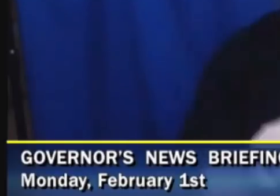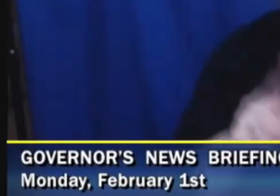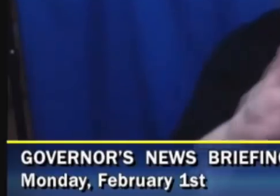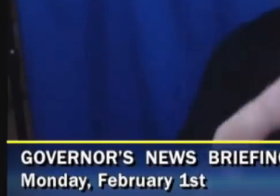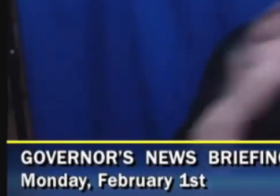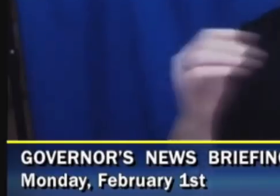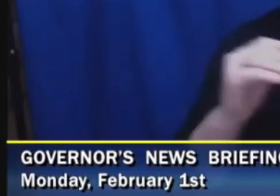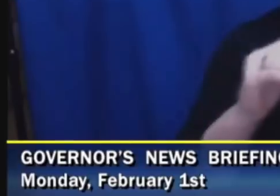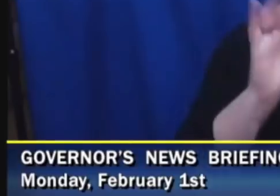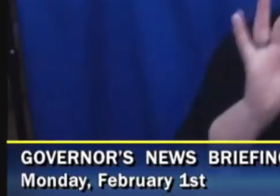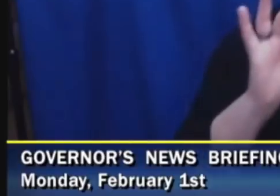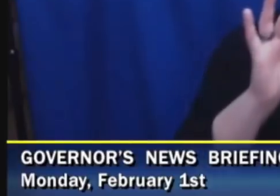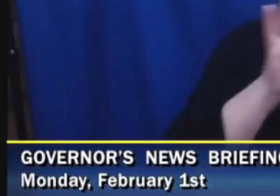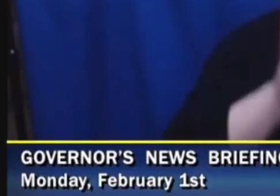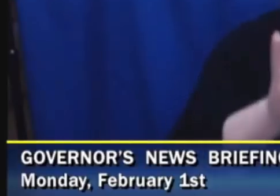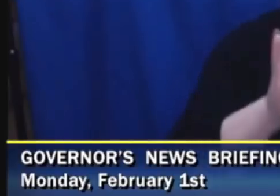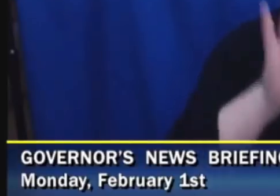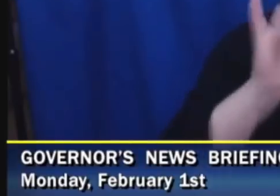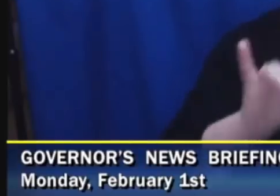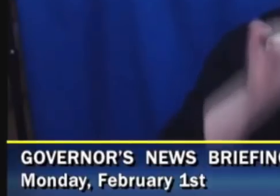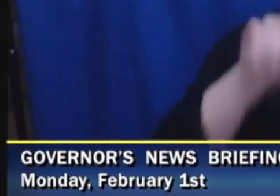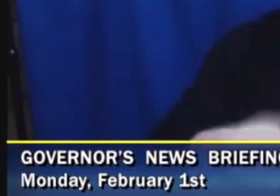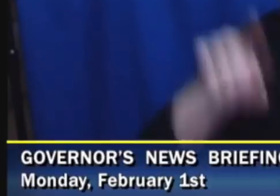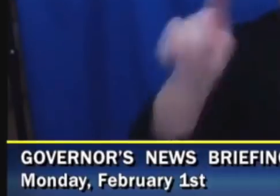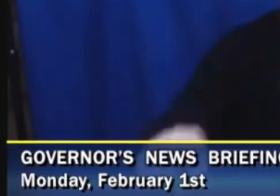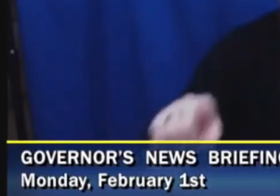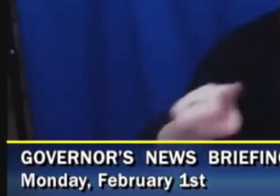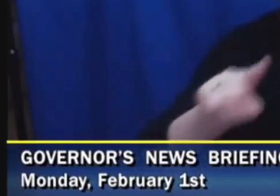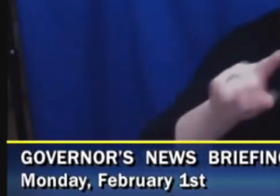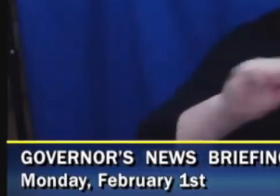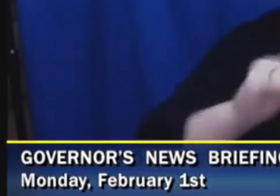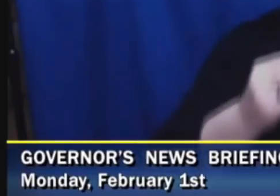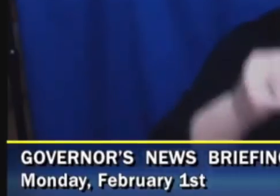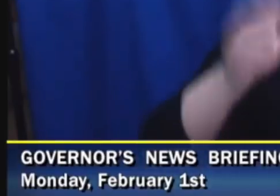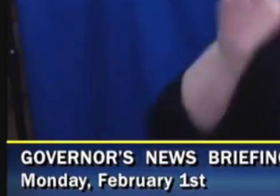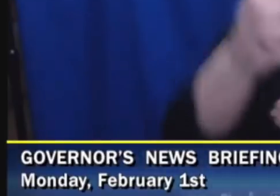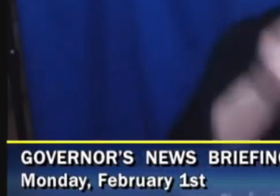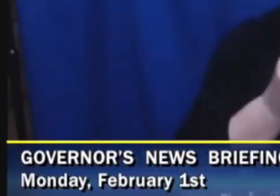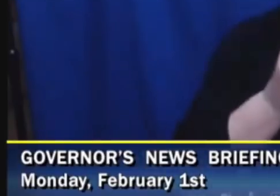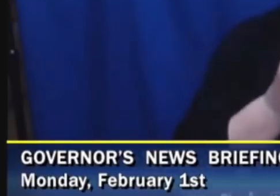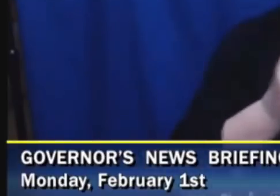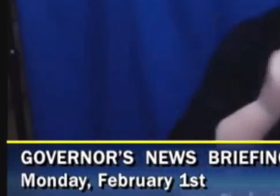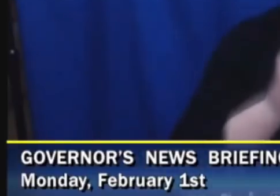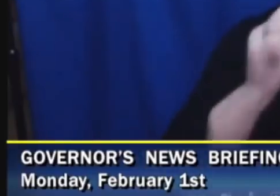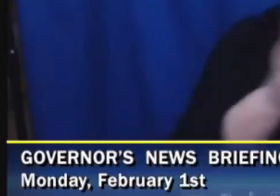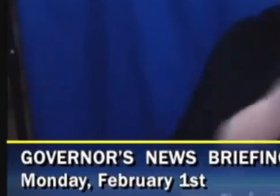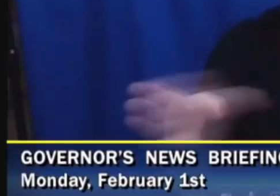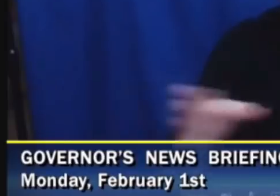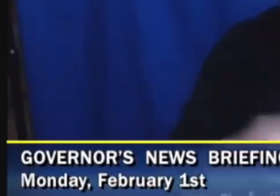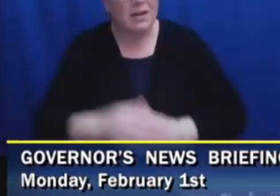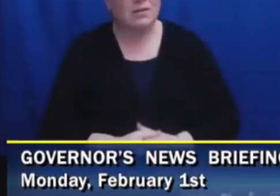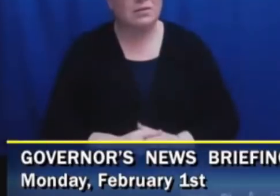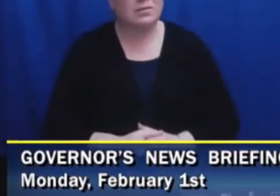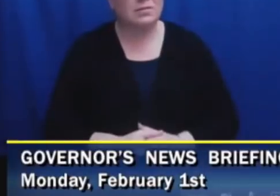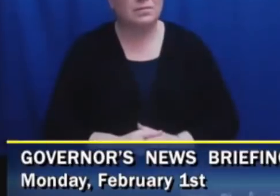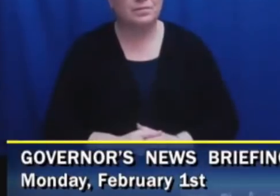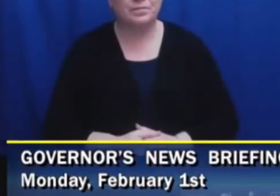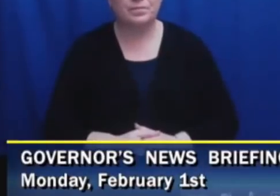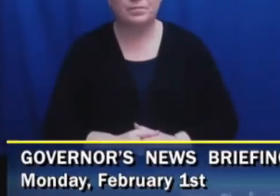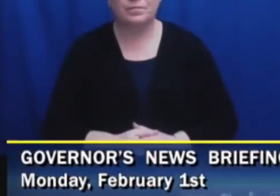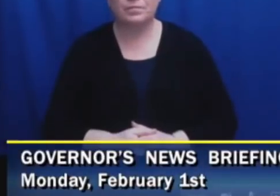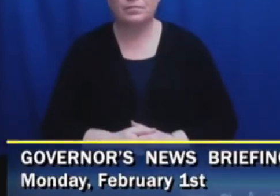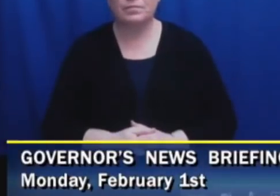are subject to such fluctuations in their allocations? Well, remember that 2 weeks ago, we got an